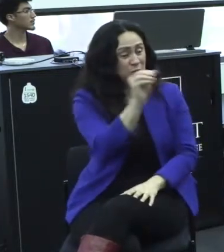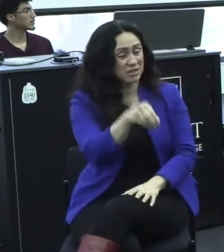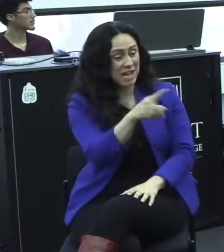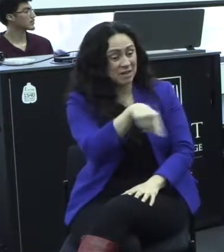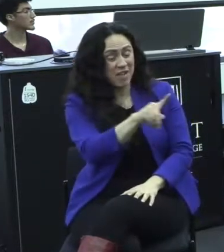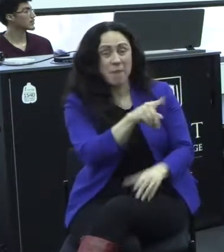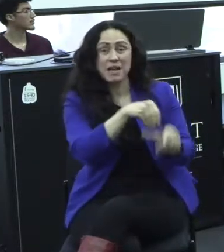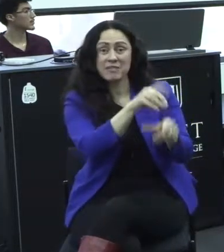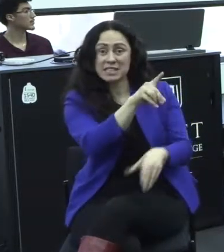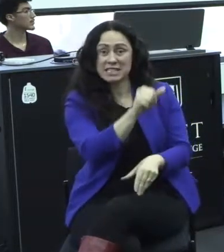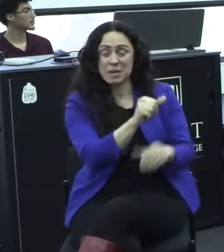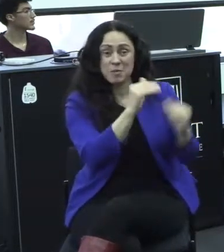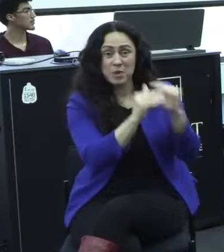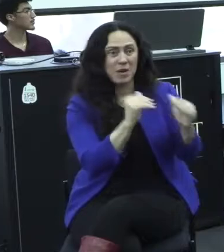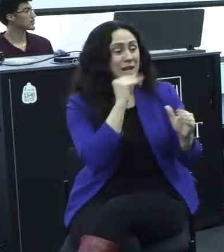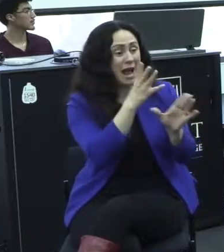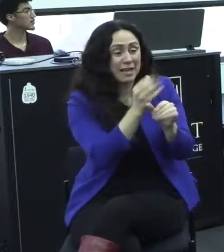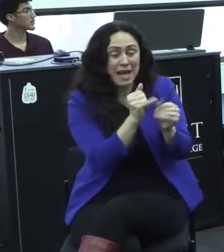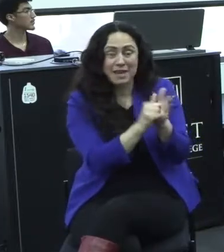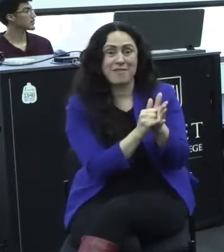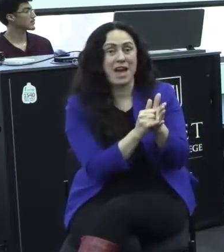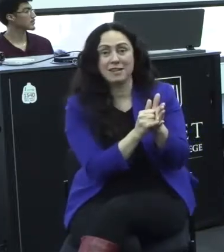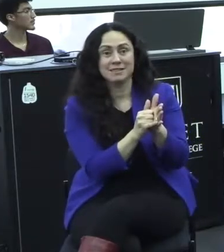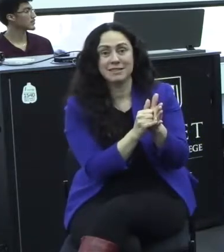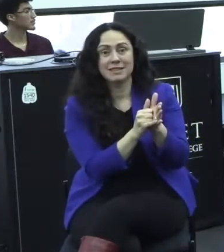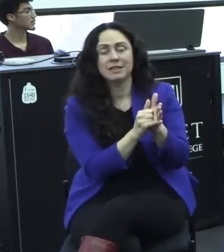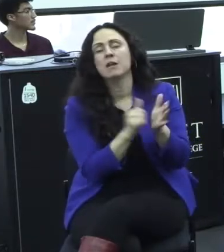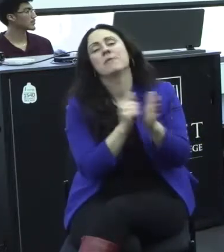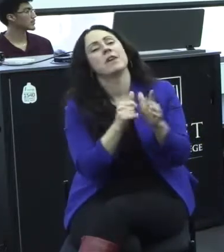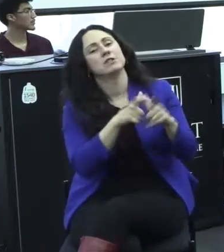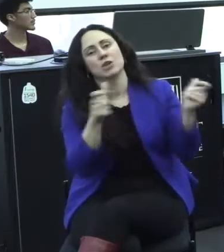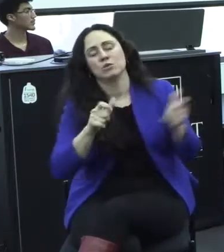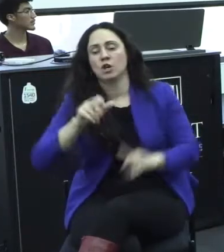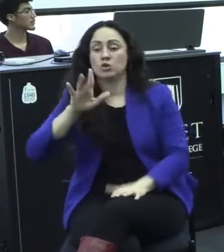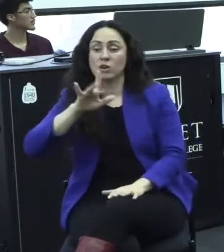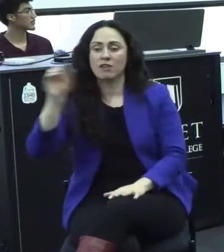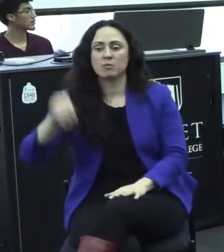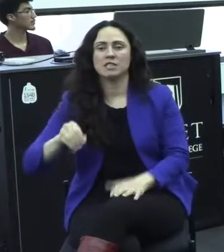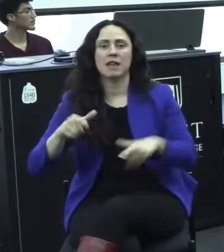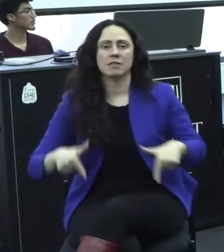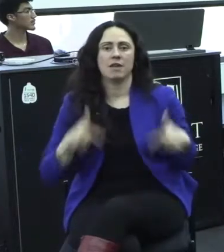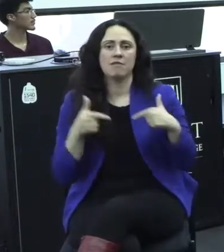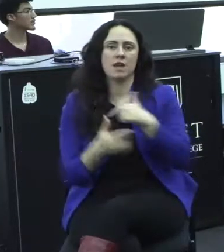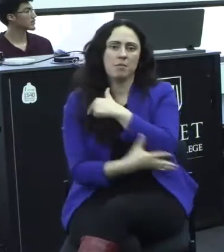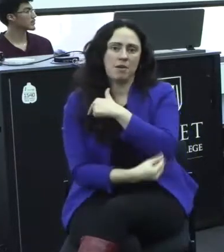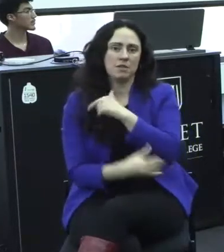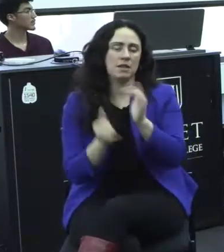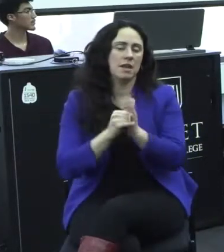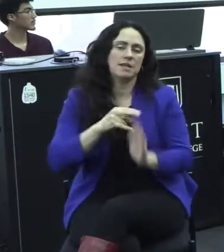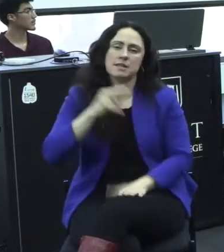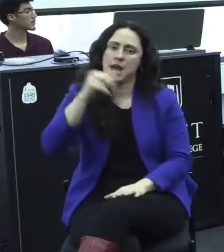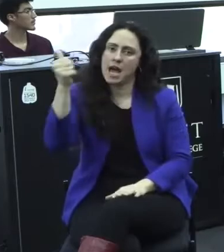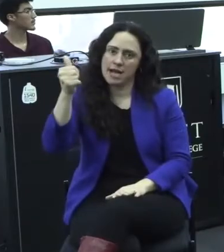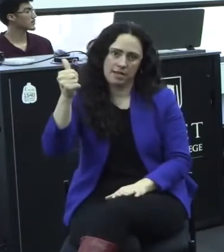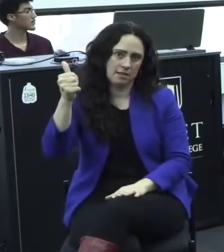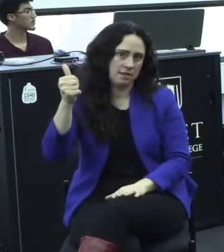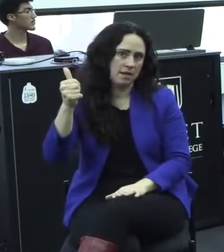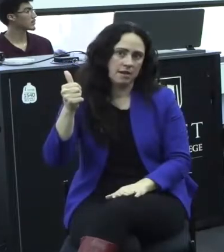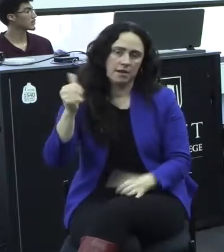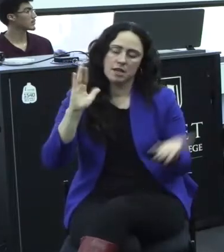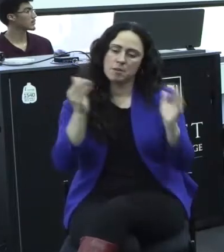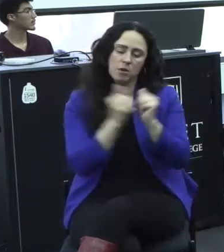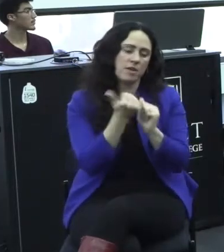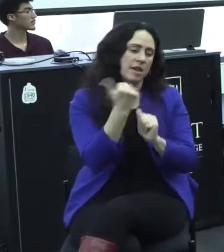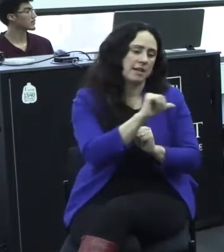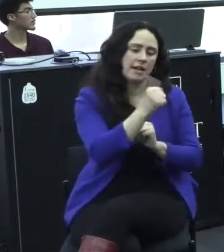them aren't getting that, that's huge. And as I said, 25% live in poverty, which is the highest among any group.